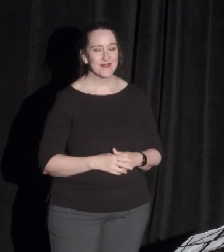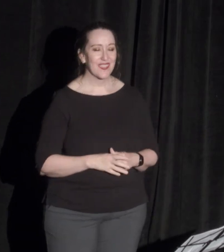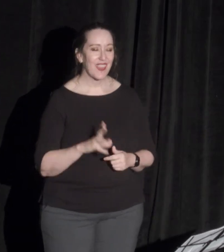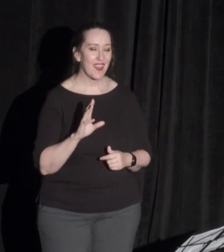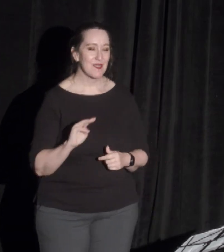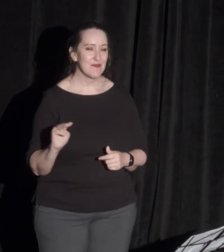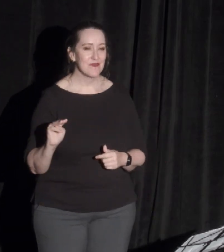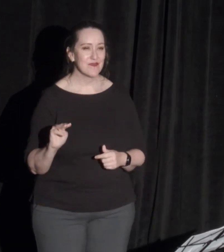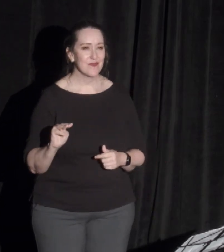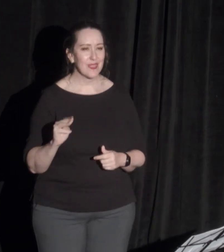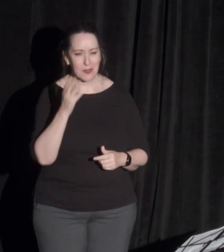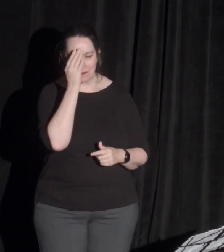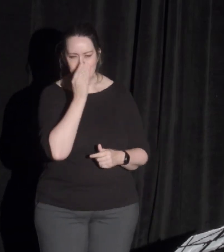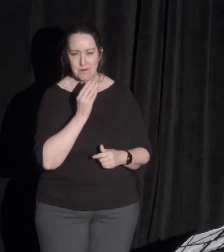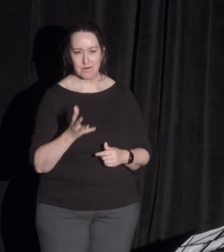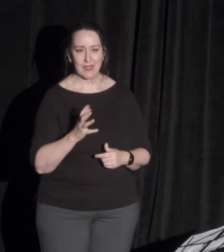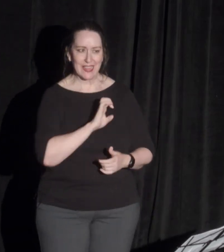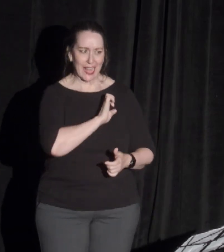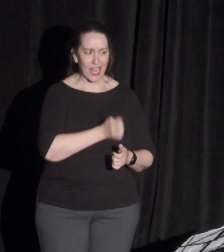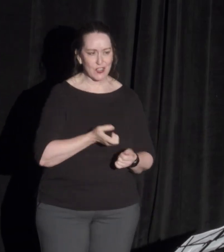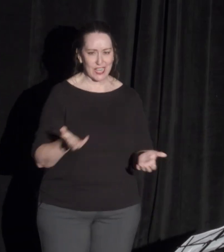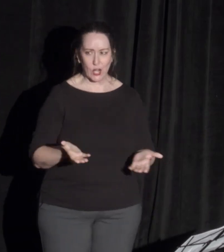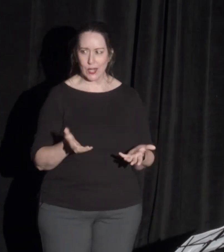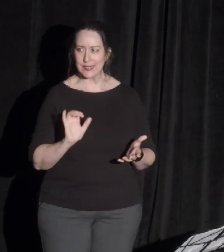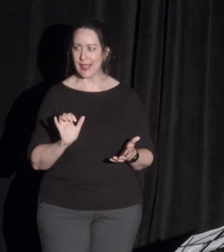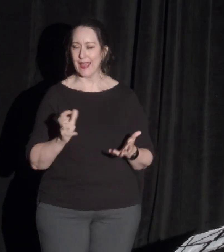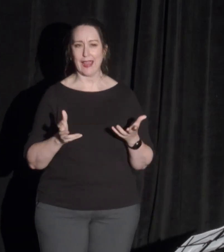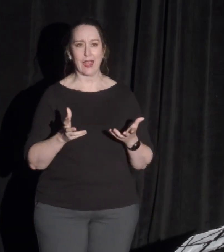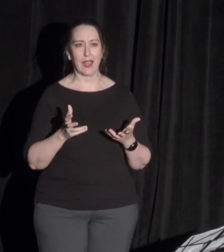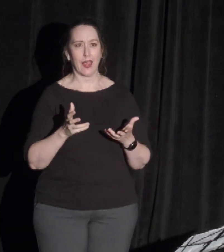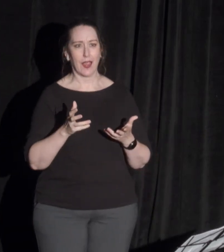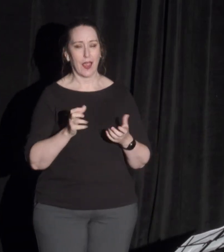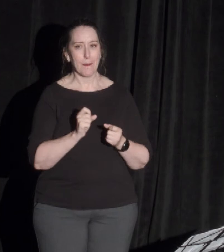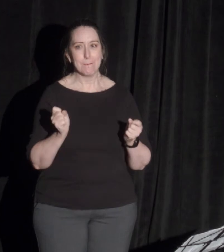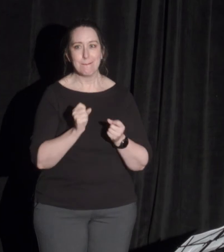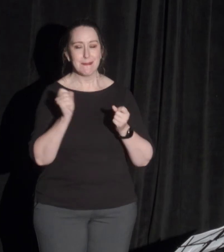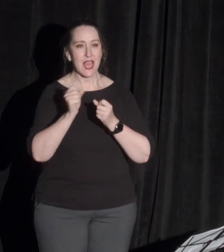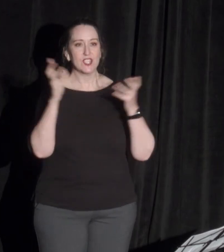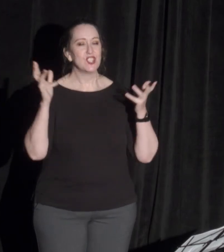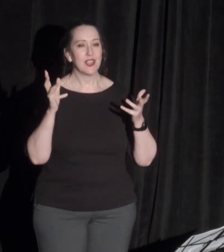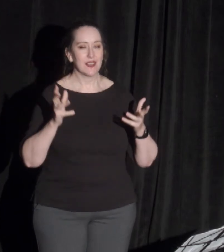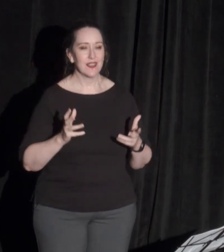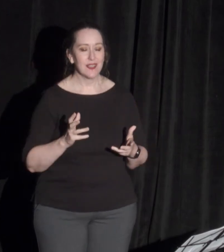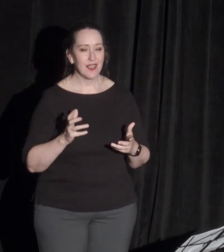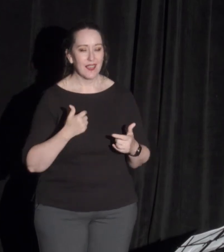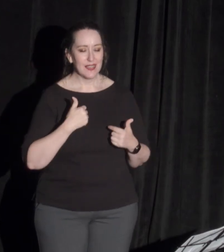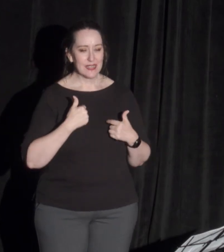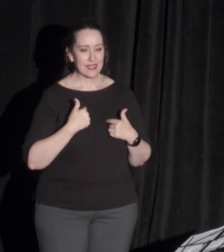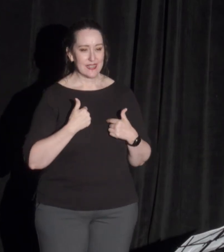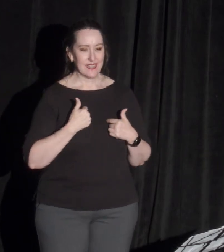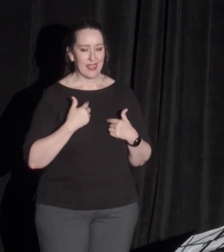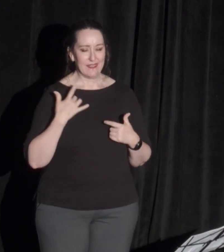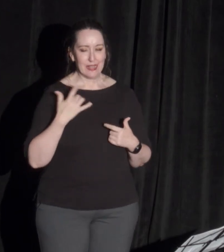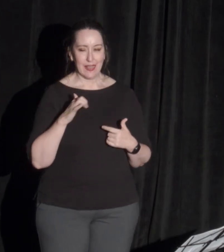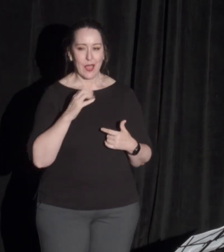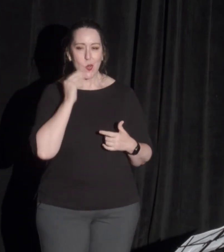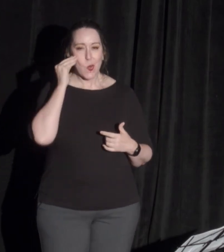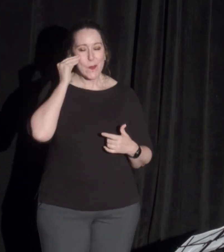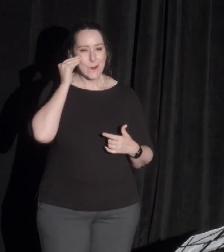Let me tell you, the energy here is like pure magic. It feels like home, and in the face